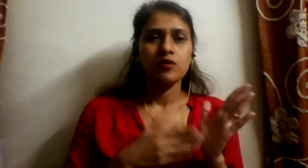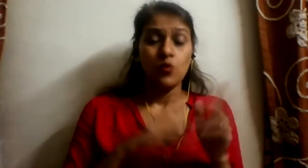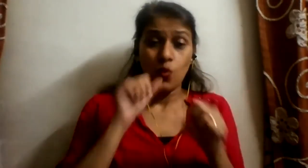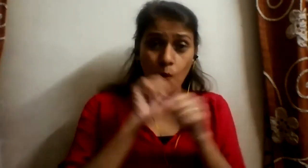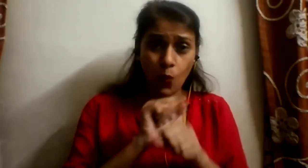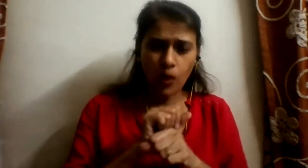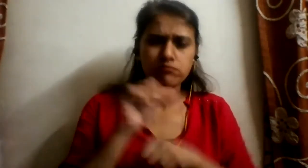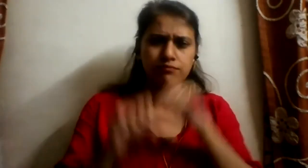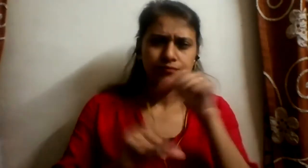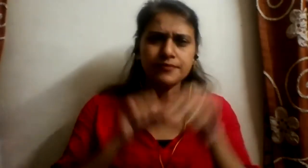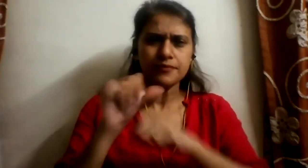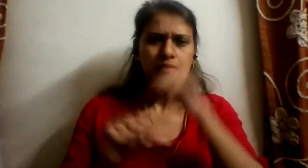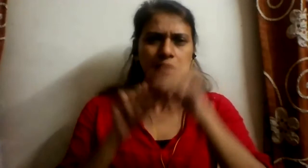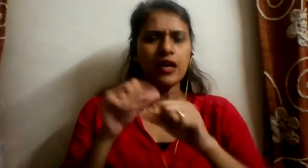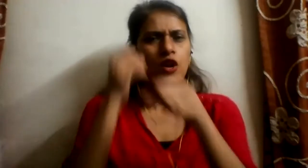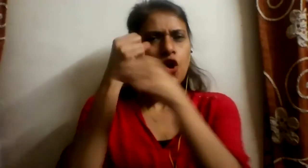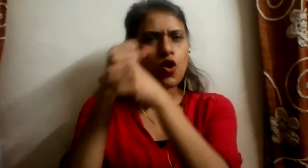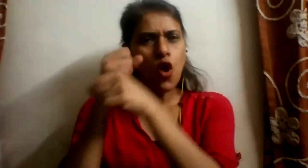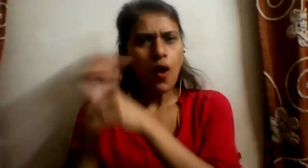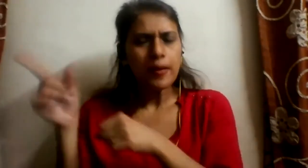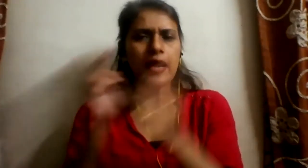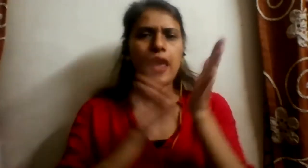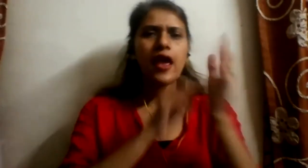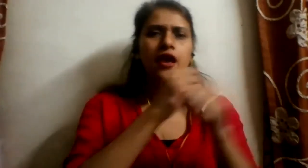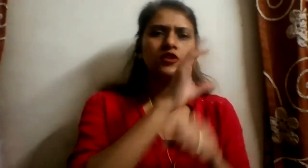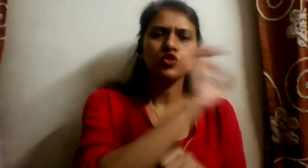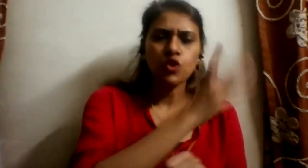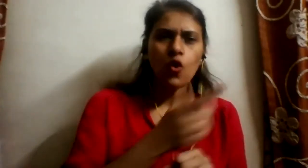areas as governments, as NGOs, as activists, as stakeholders.